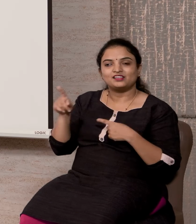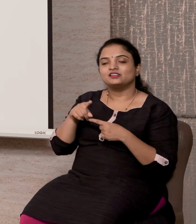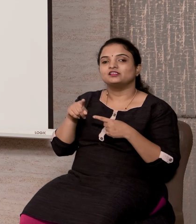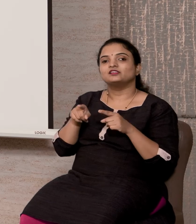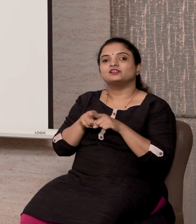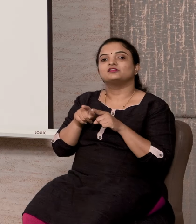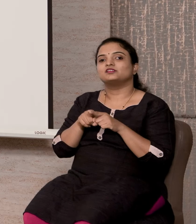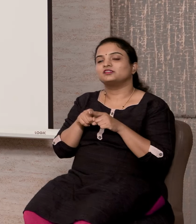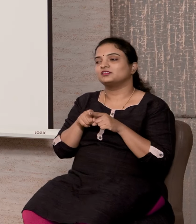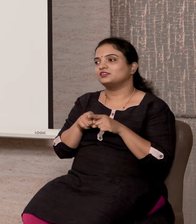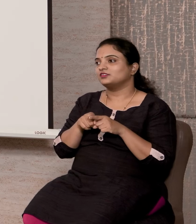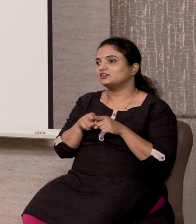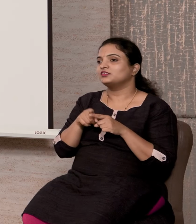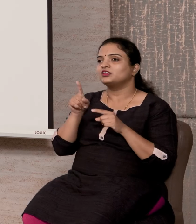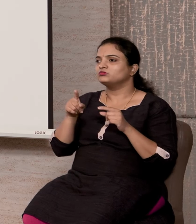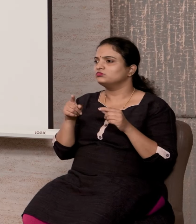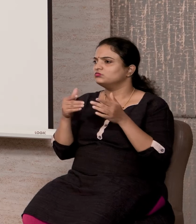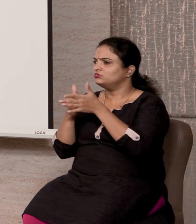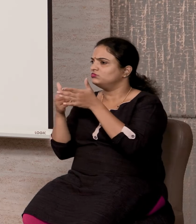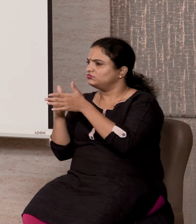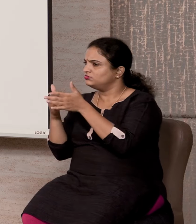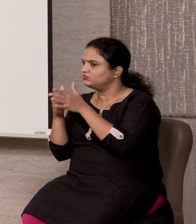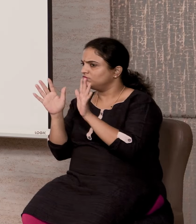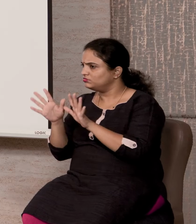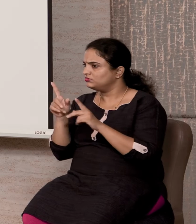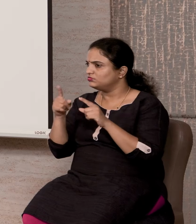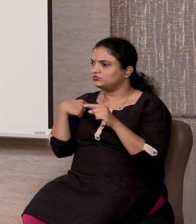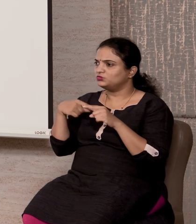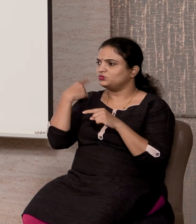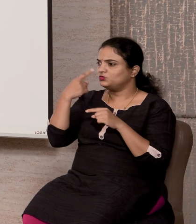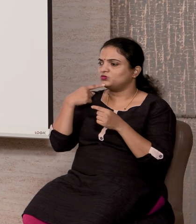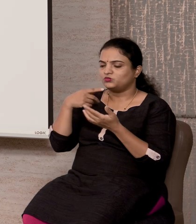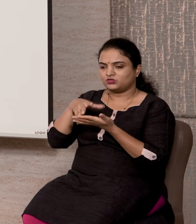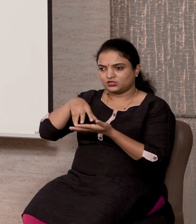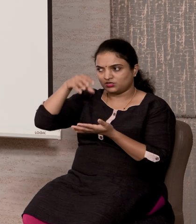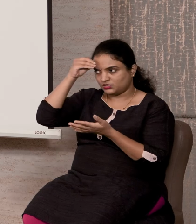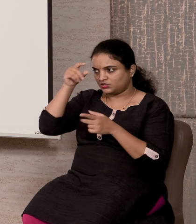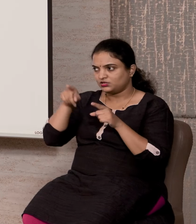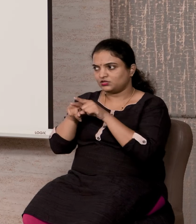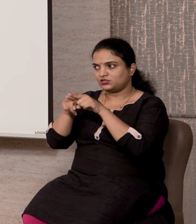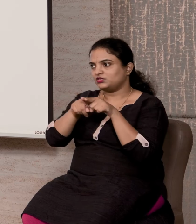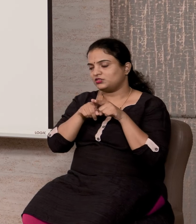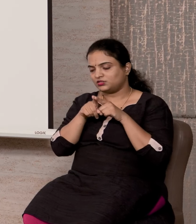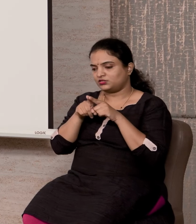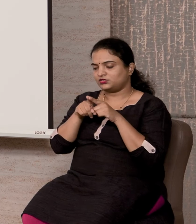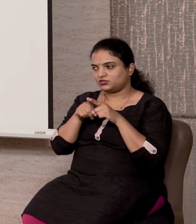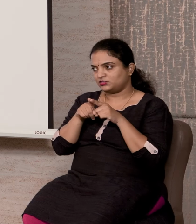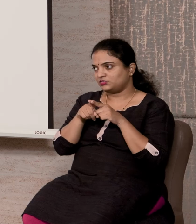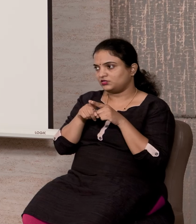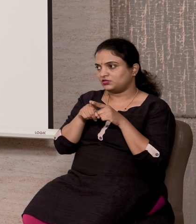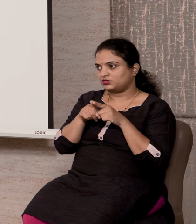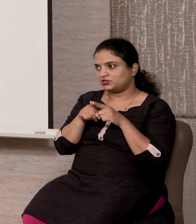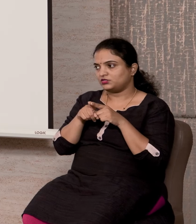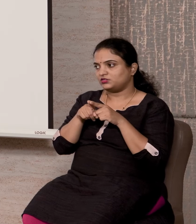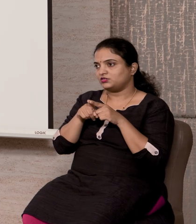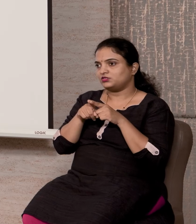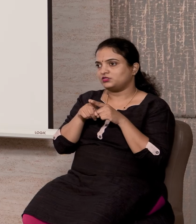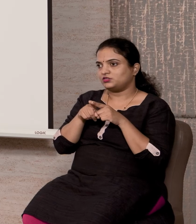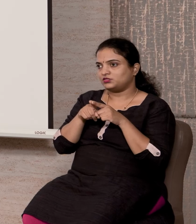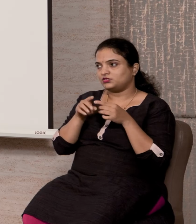a interesting challenge, because to motivate someone to learn something completely from scratch to a moderate or expert